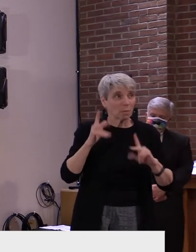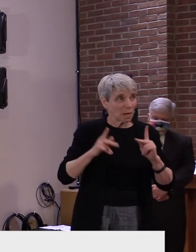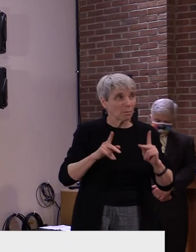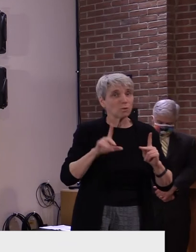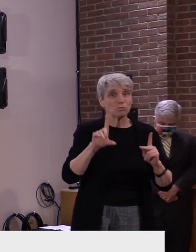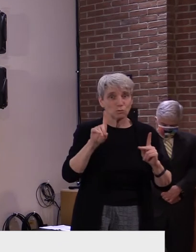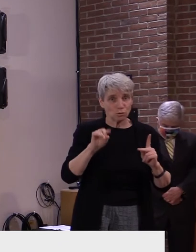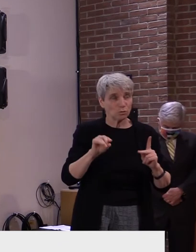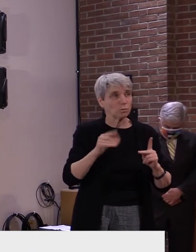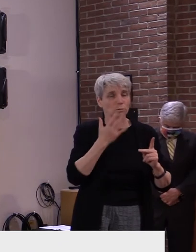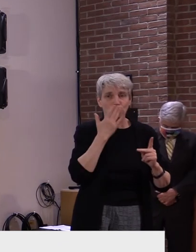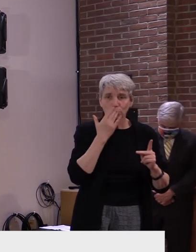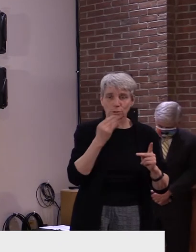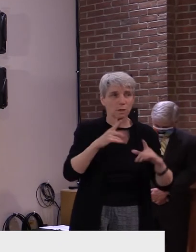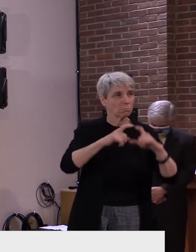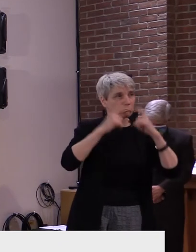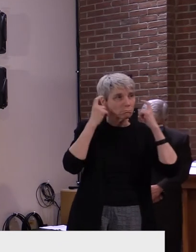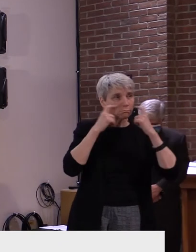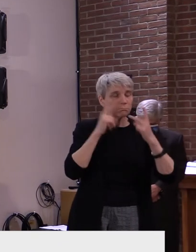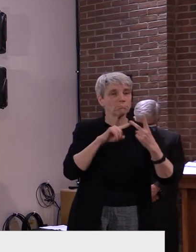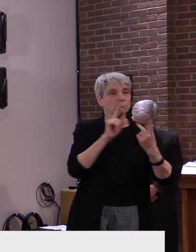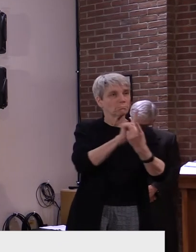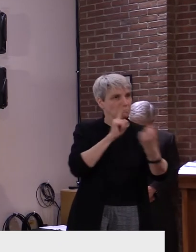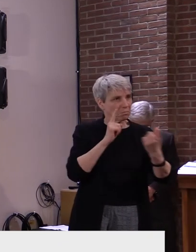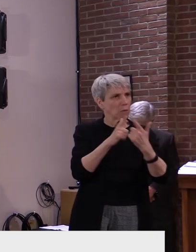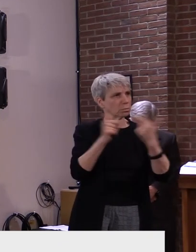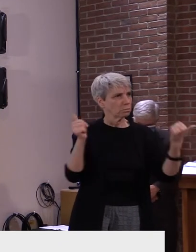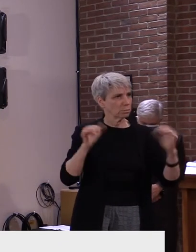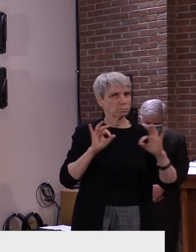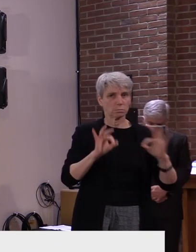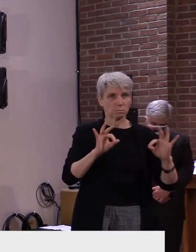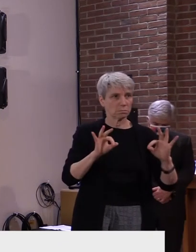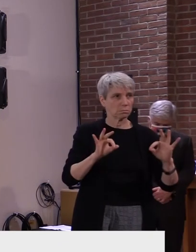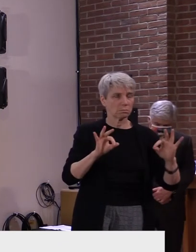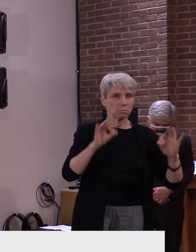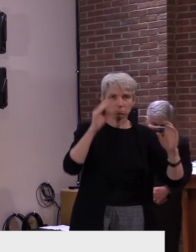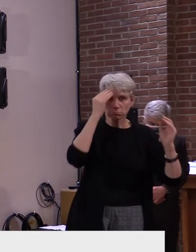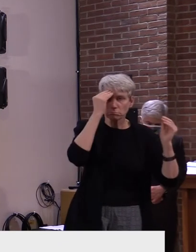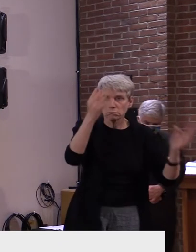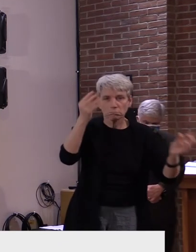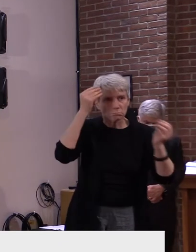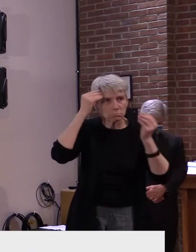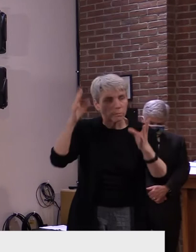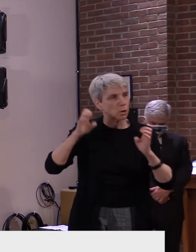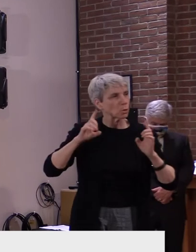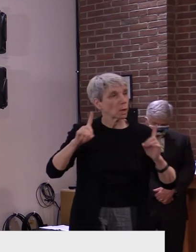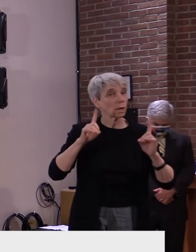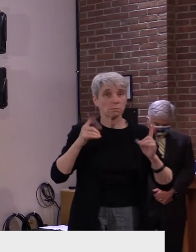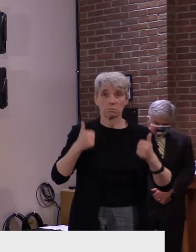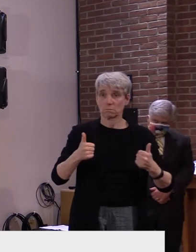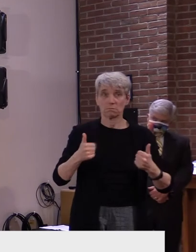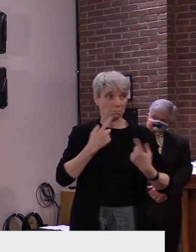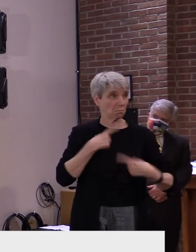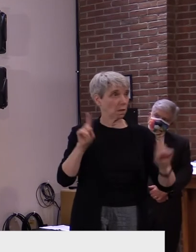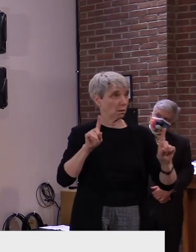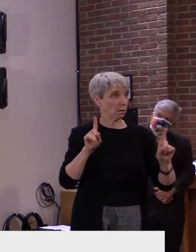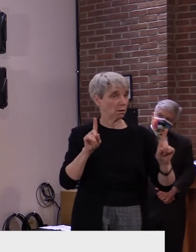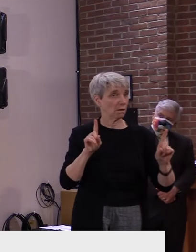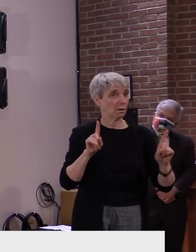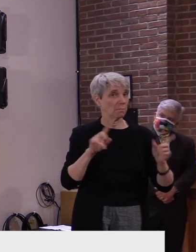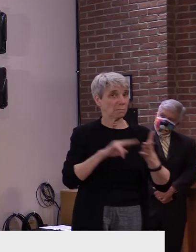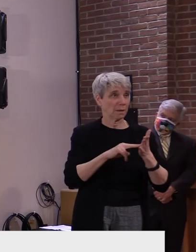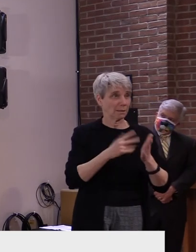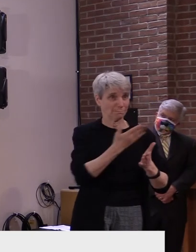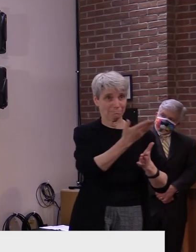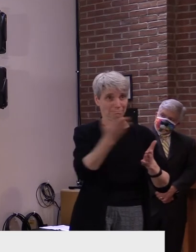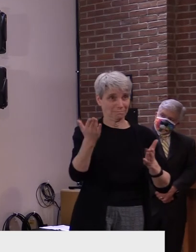thing when they hear the message so we're leaving it up to again all the media all of you to to